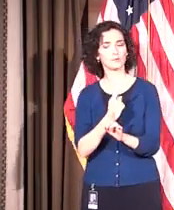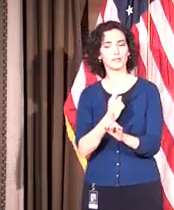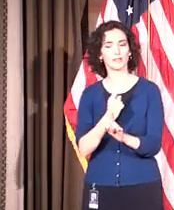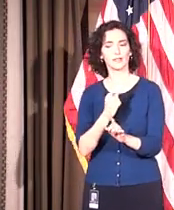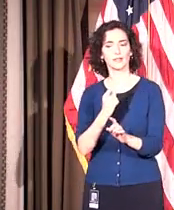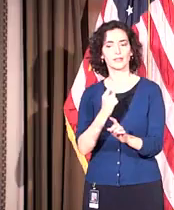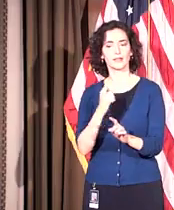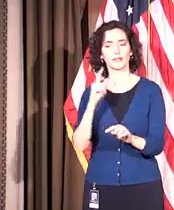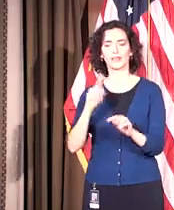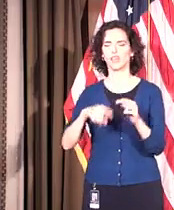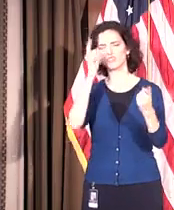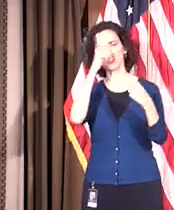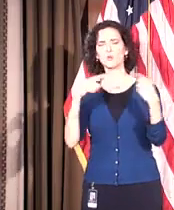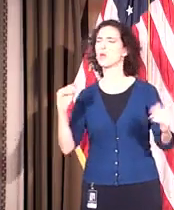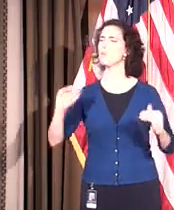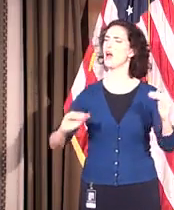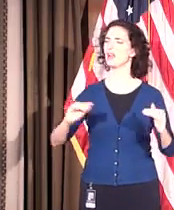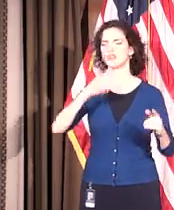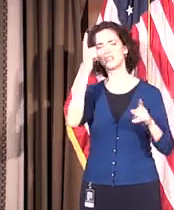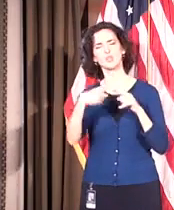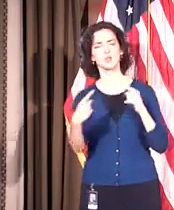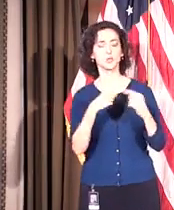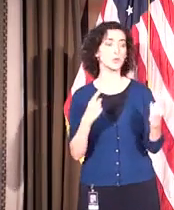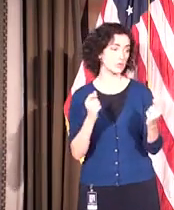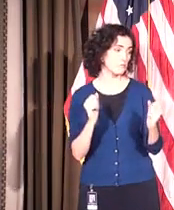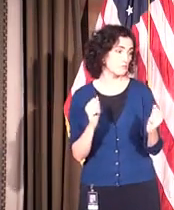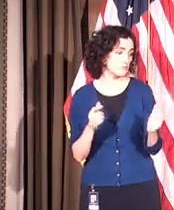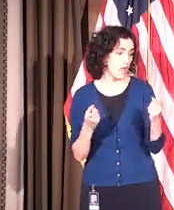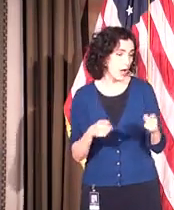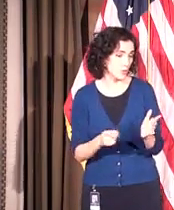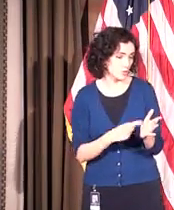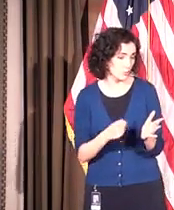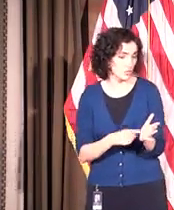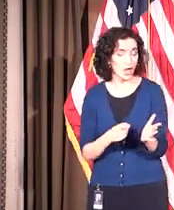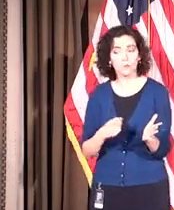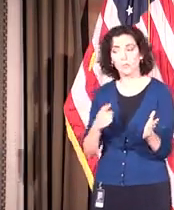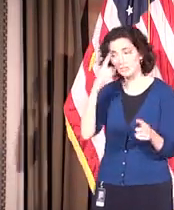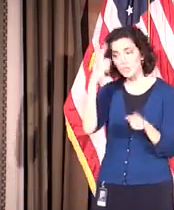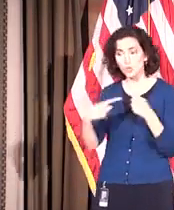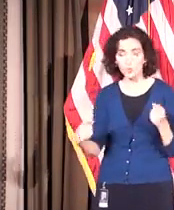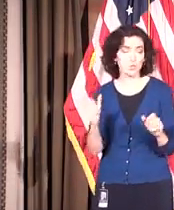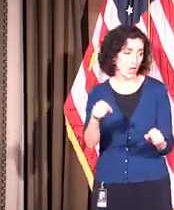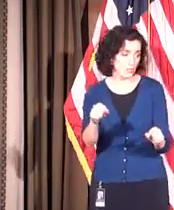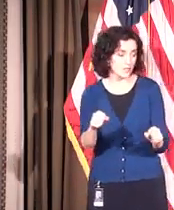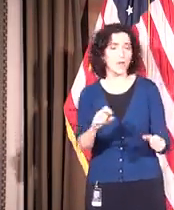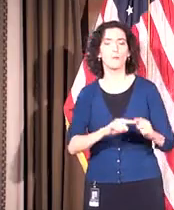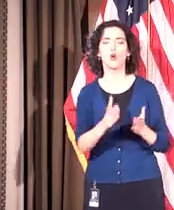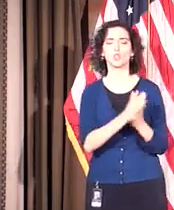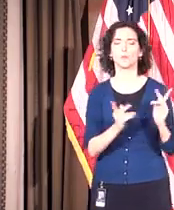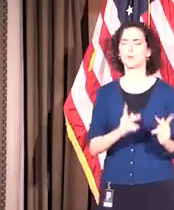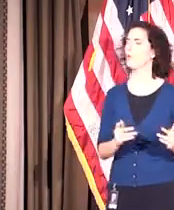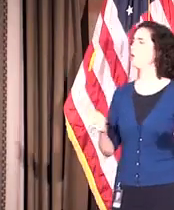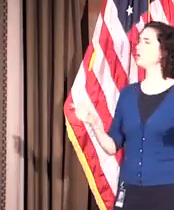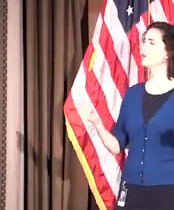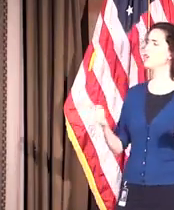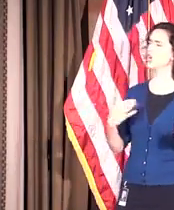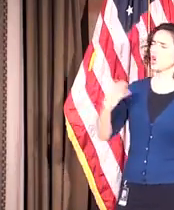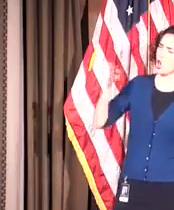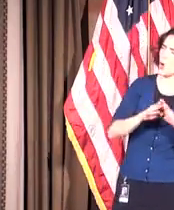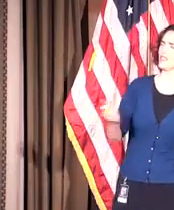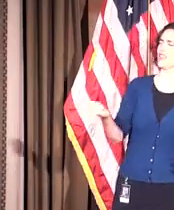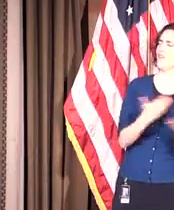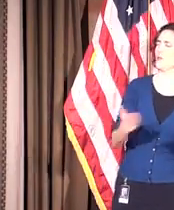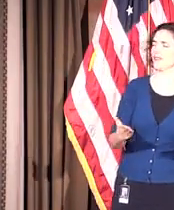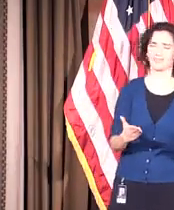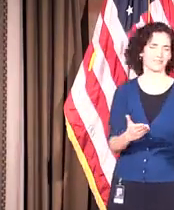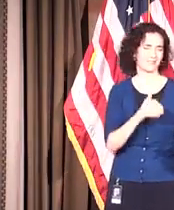balance, by the way. But those people who believe we should have nothing open, are not reasonable, and those people who believe